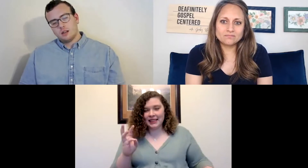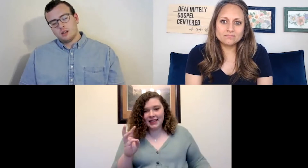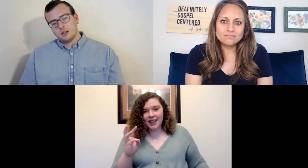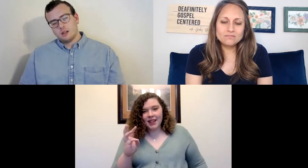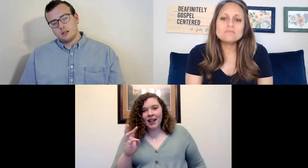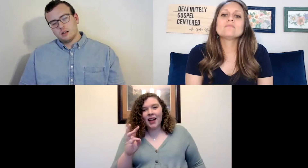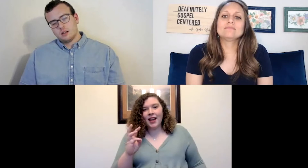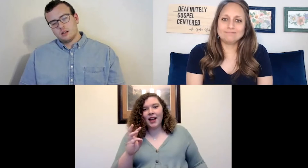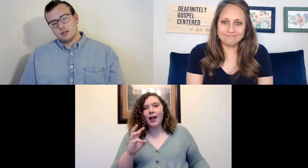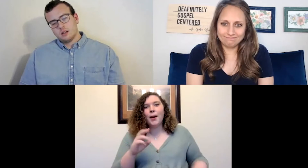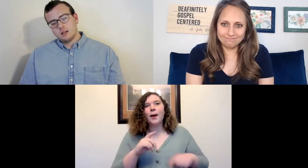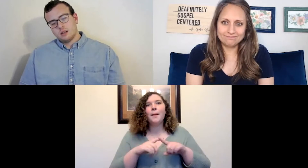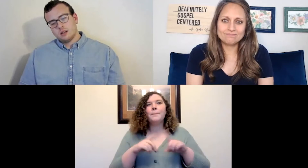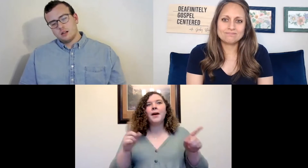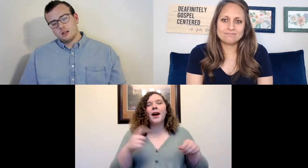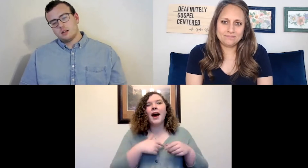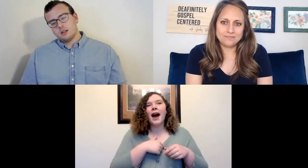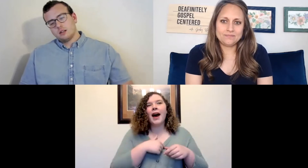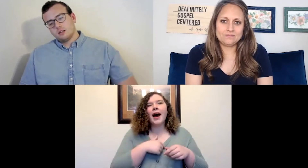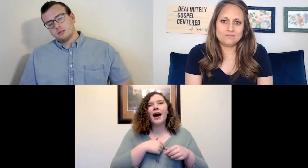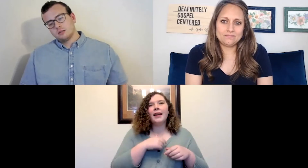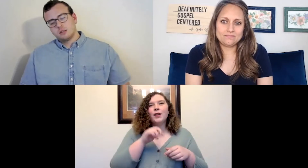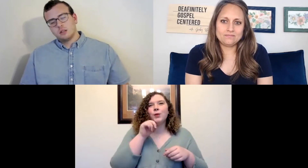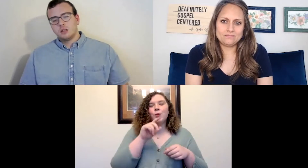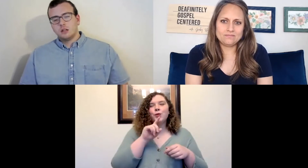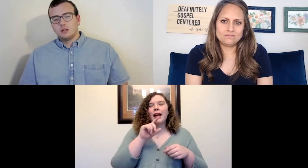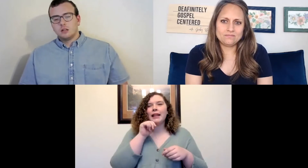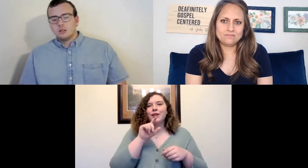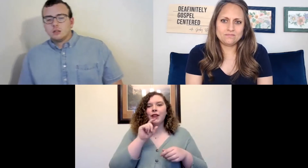So I accepted Christ when I was almost 6,